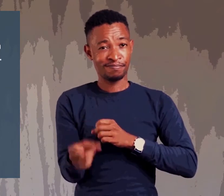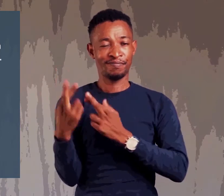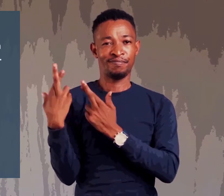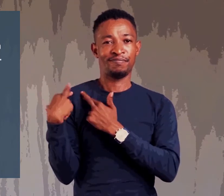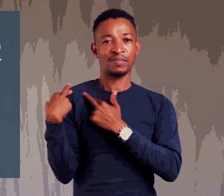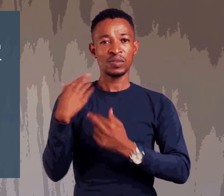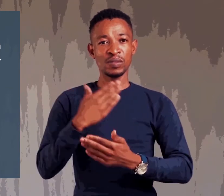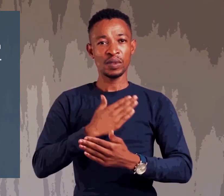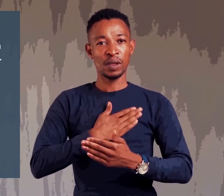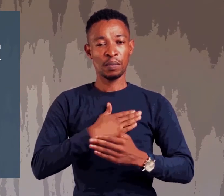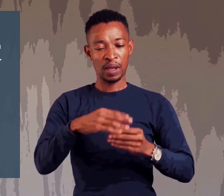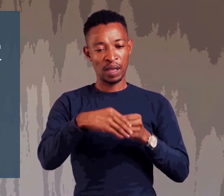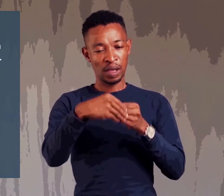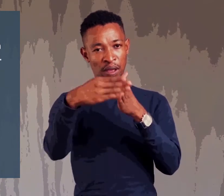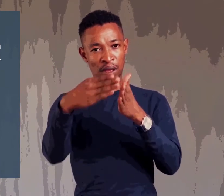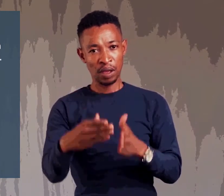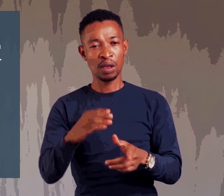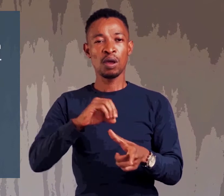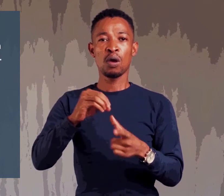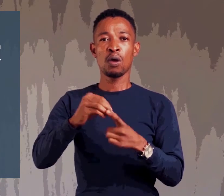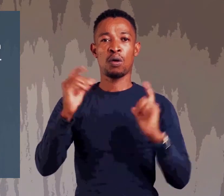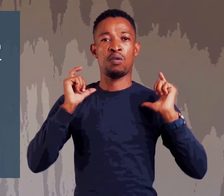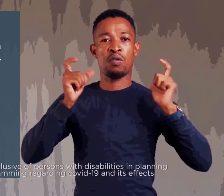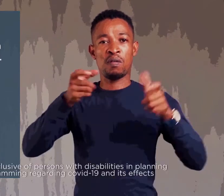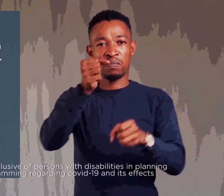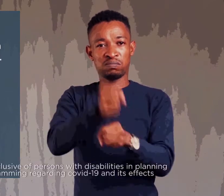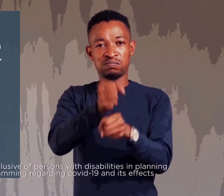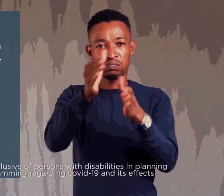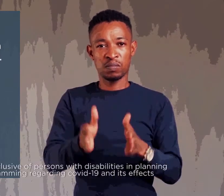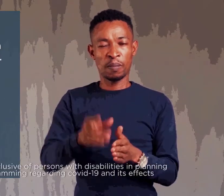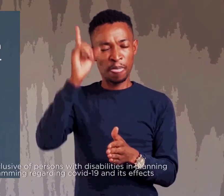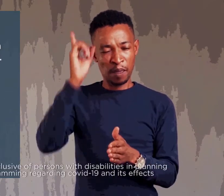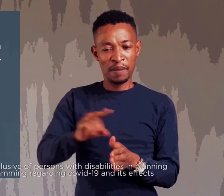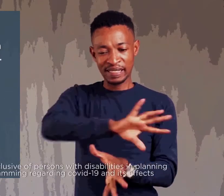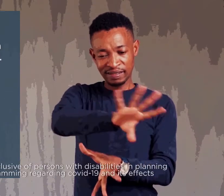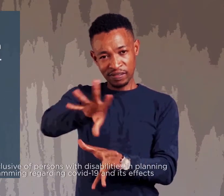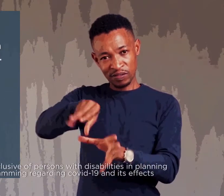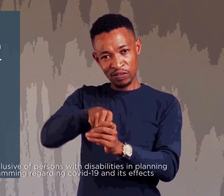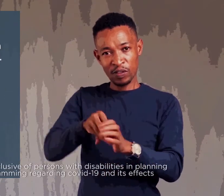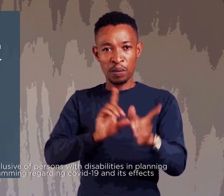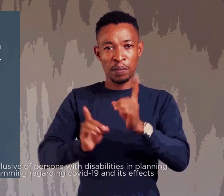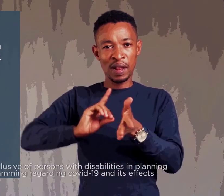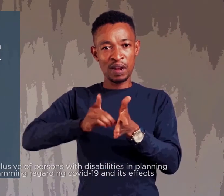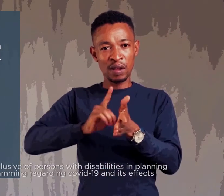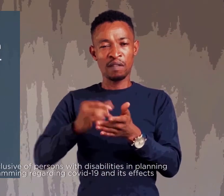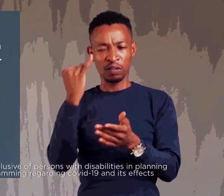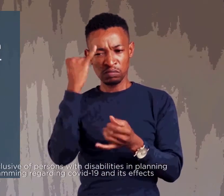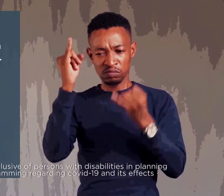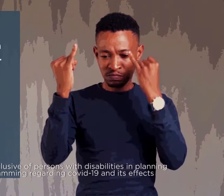le moeteledipele kana mmereki wa gagoromente. Ke tshwanetse go akaretsa bana le bogole mo go tlhameng le go diragatsa